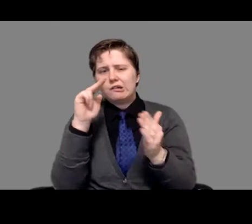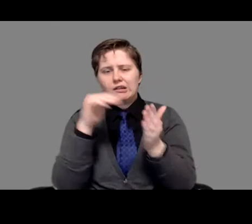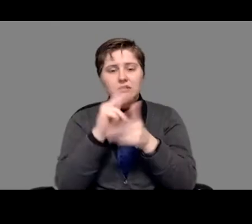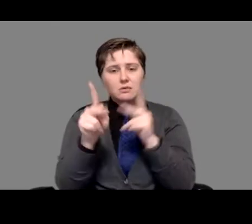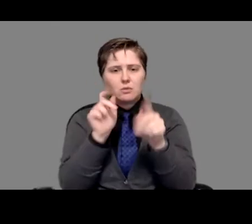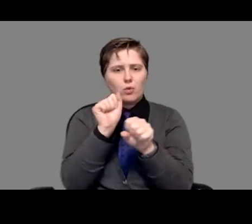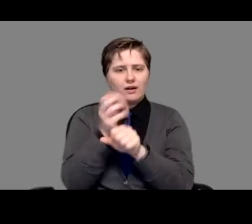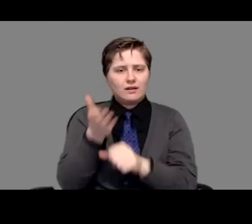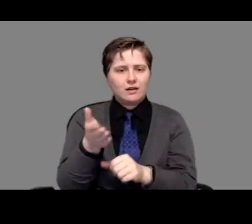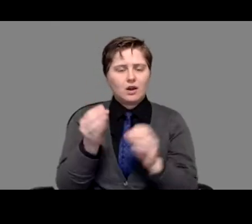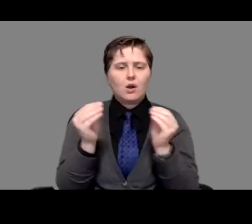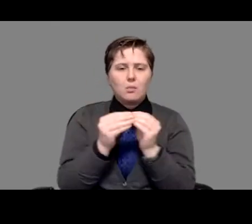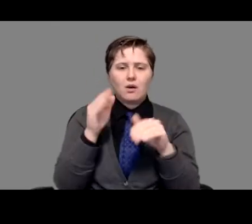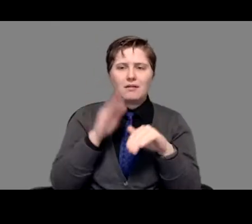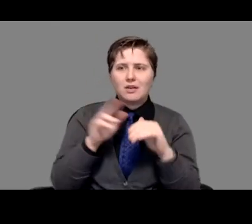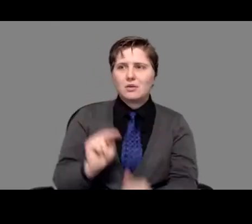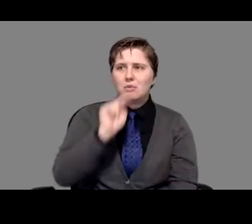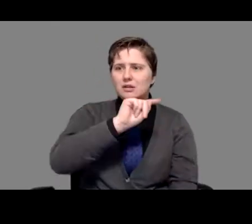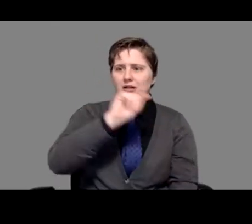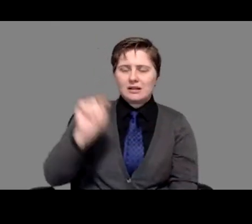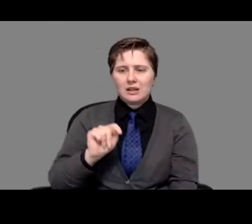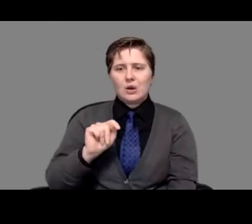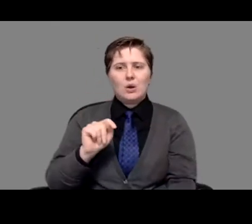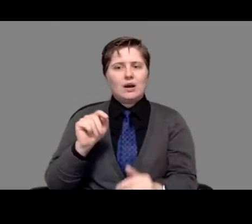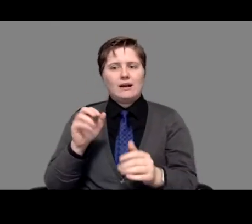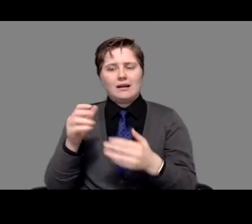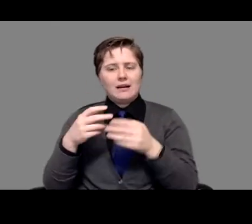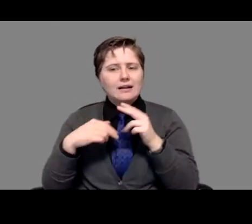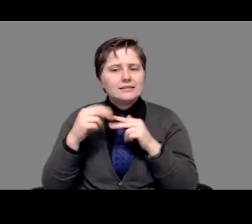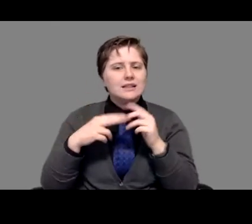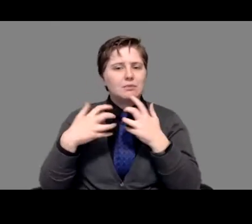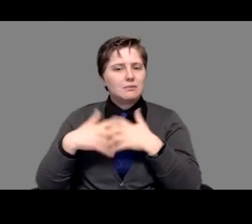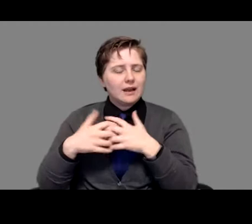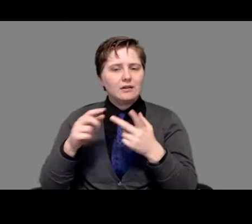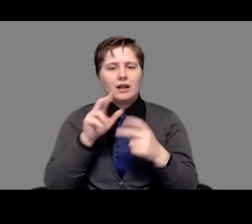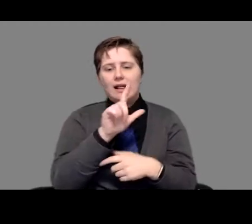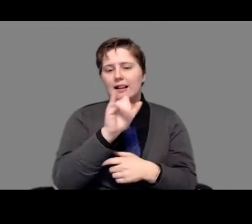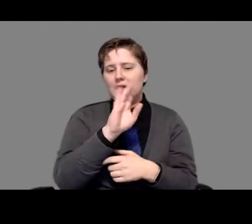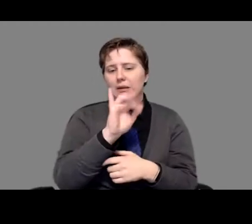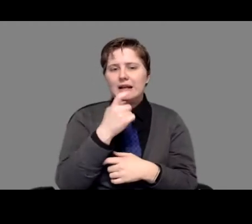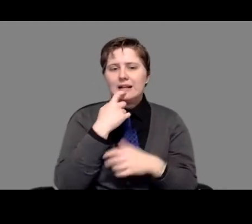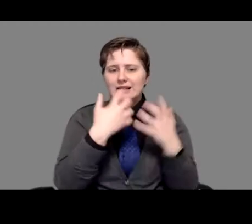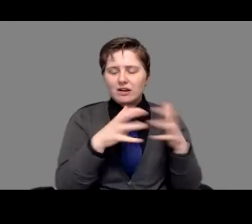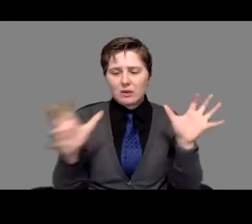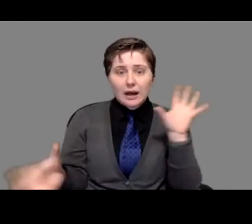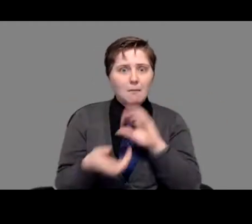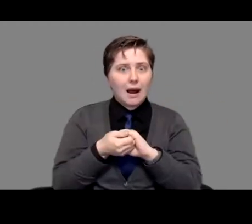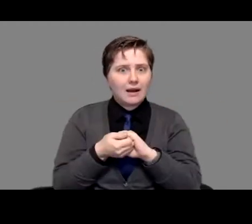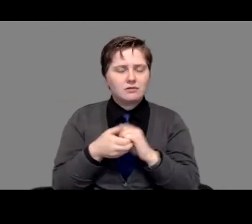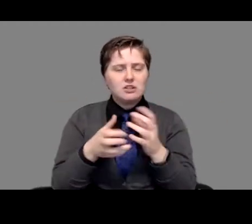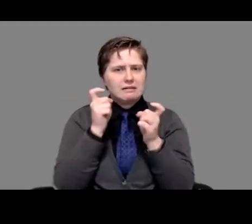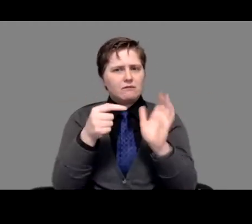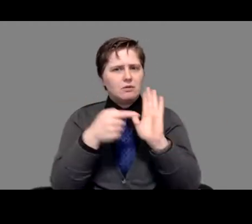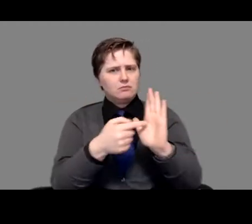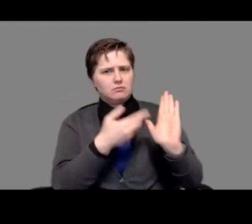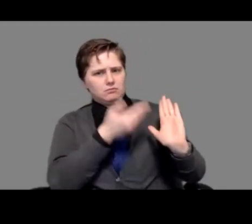than the North Toledo Assembly Plant and the Libby Glass Factory combined, just to put that in perspective. So